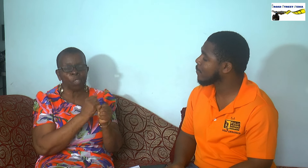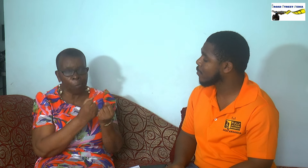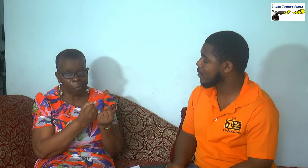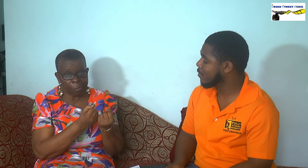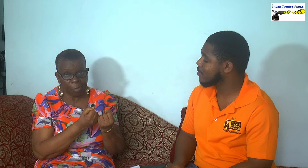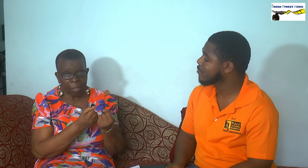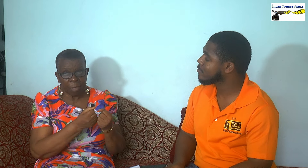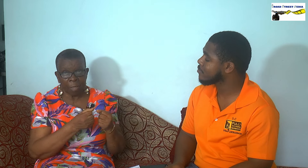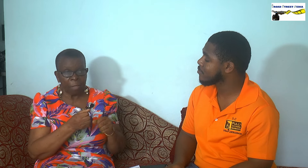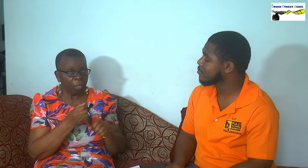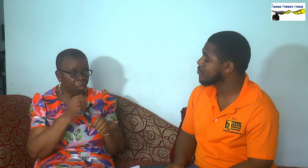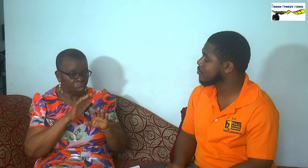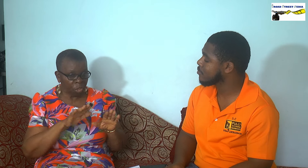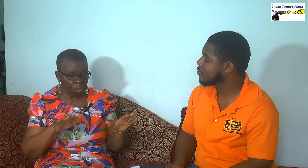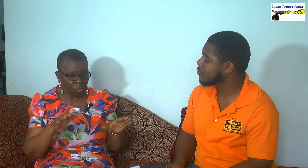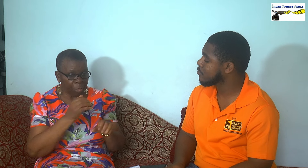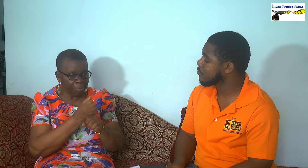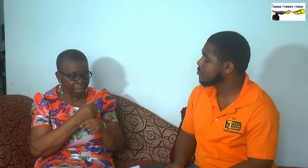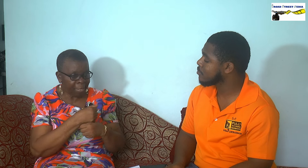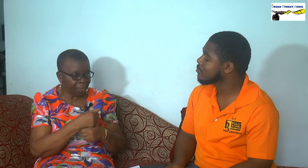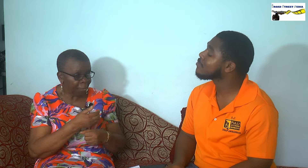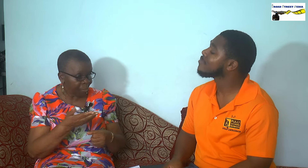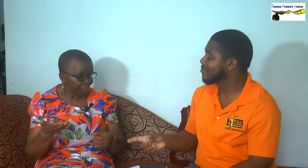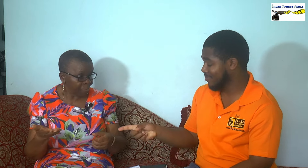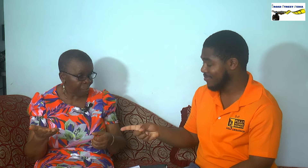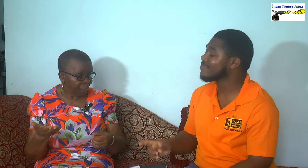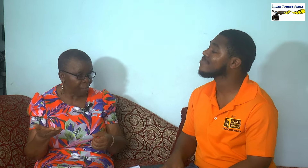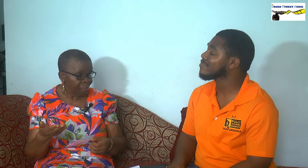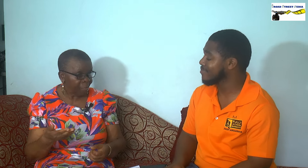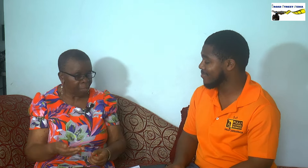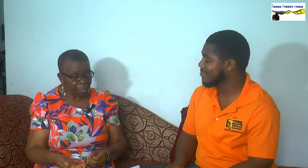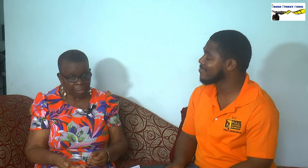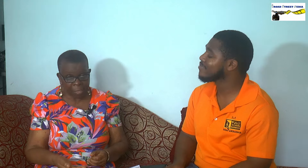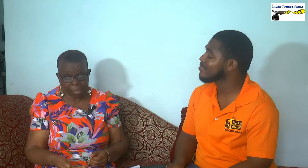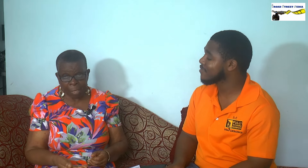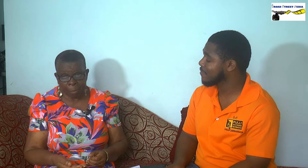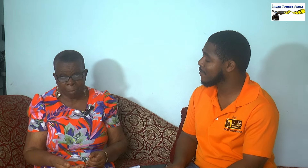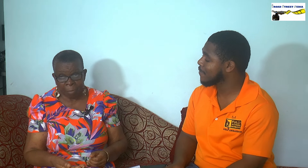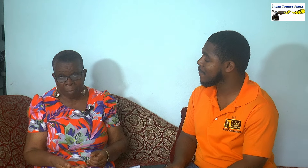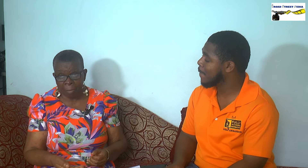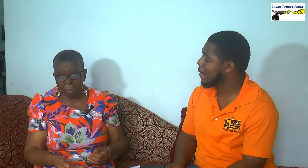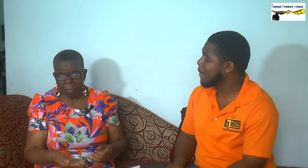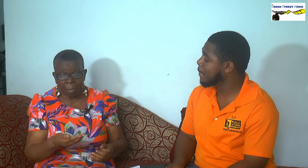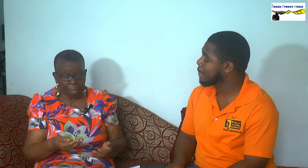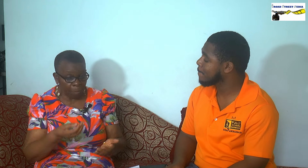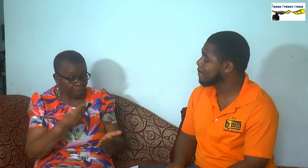The workshop. The children made things and then you buy